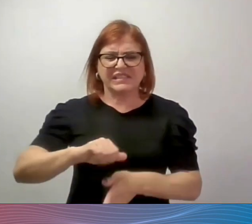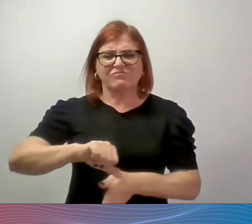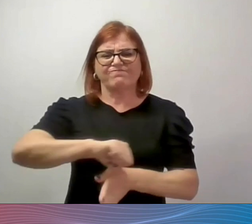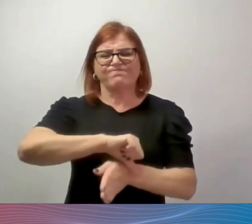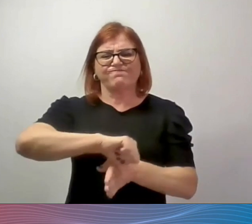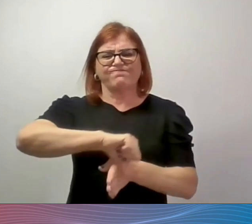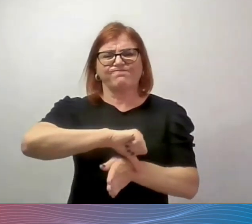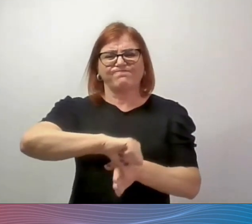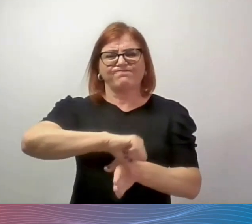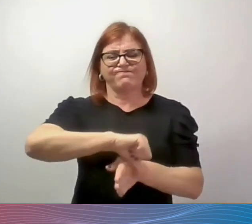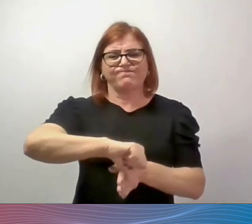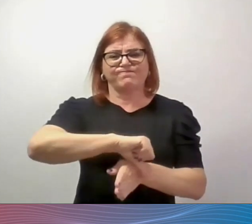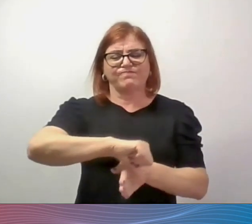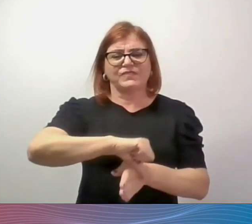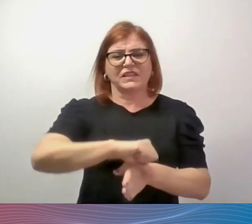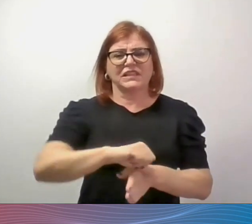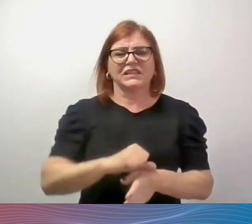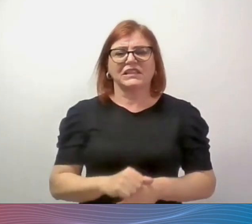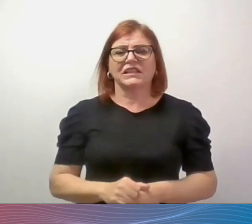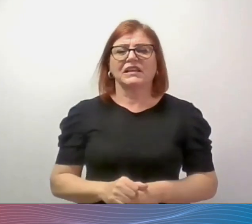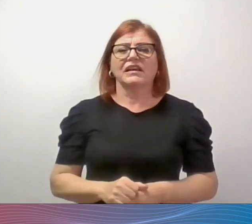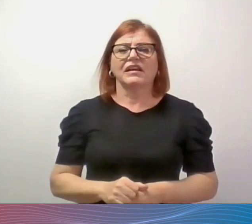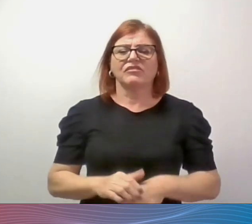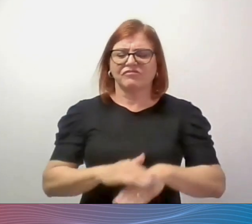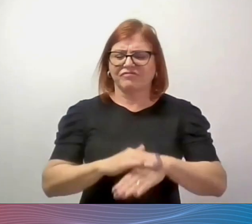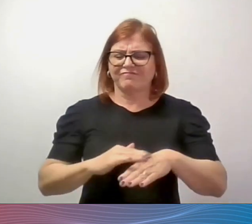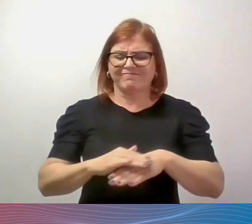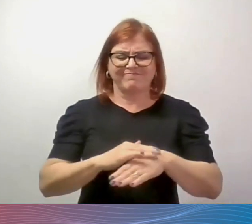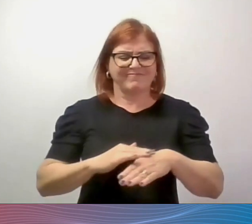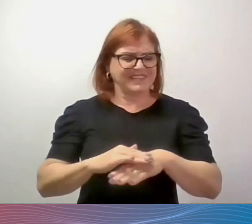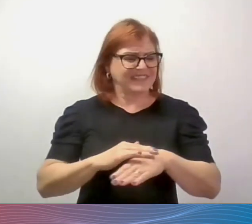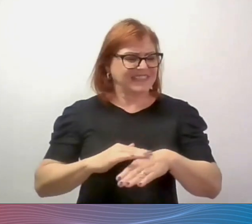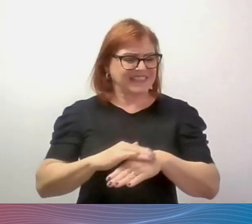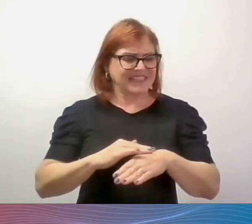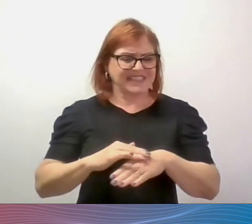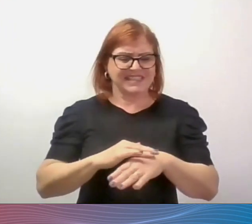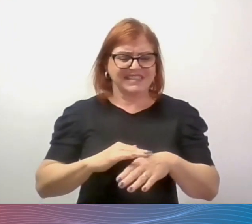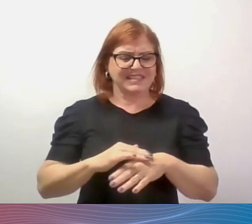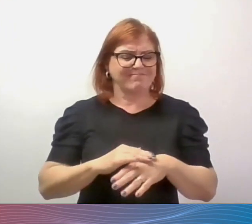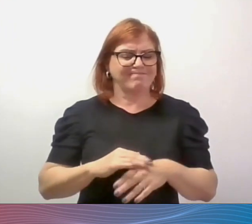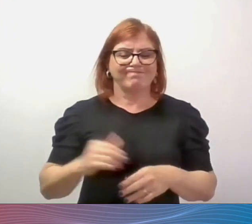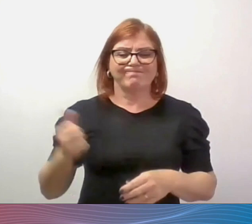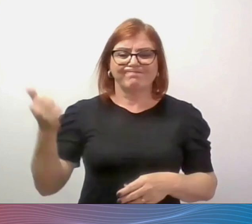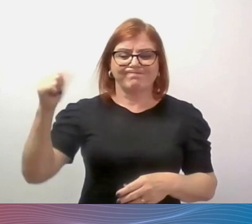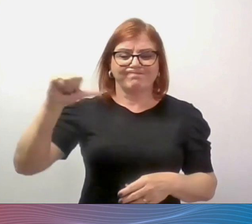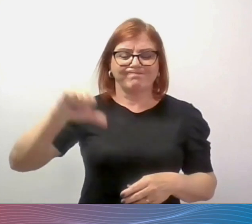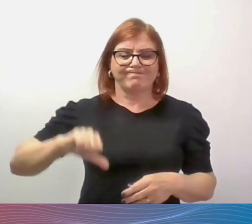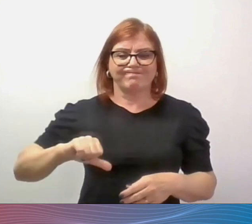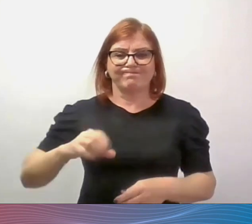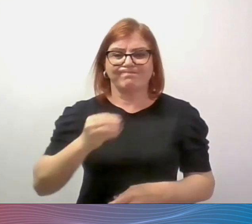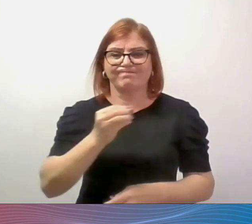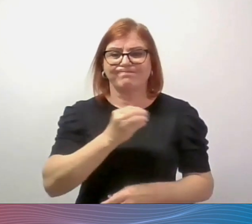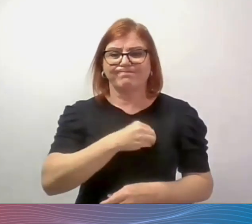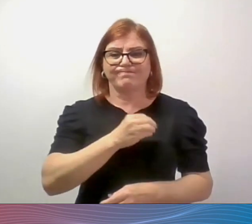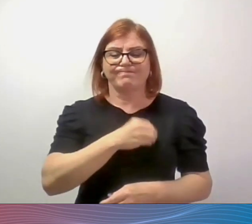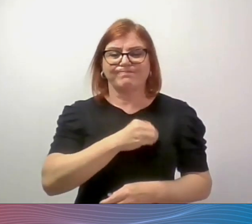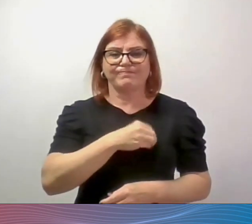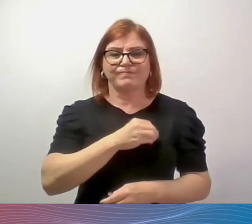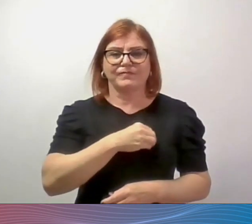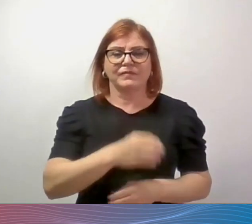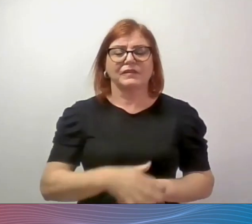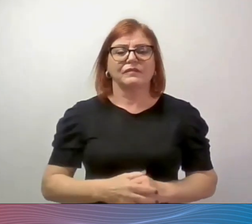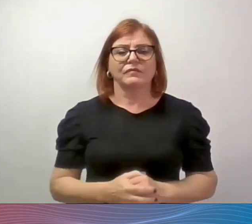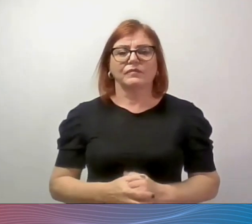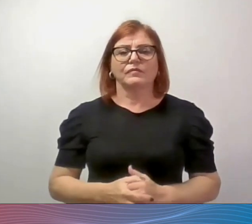your talking. Palavras vãs é uma conversação tola e até pecaminosa. Foolish talking is a